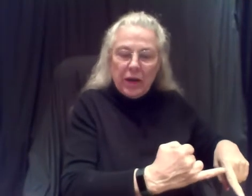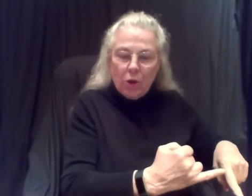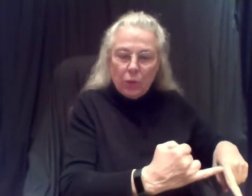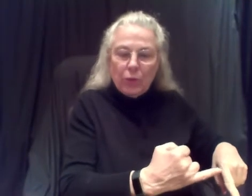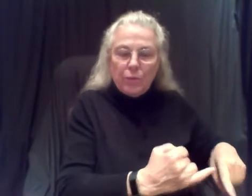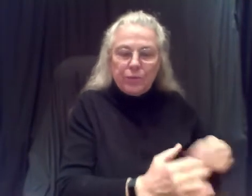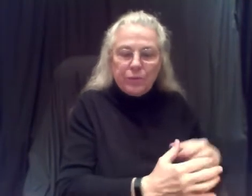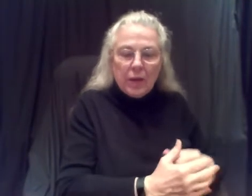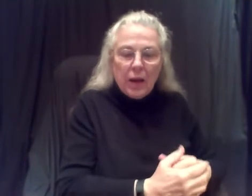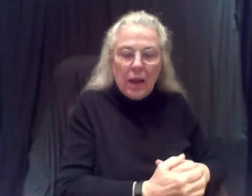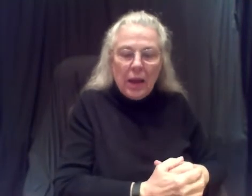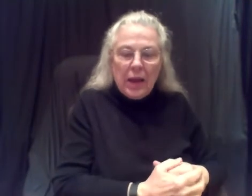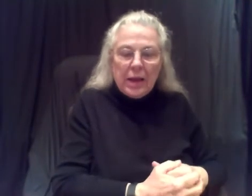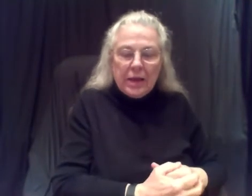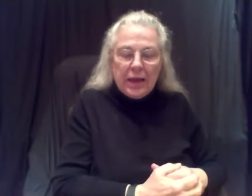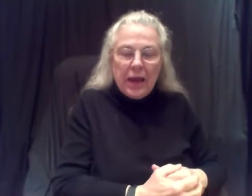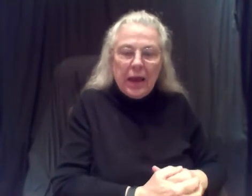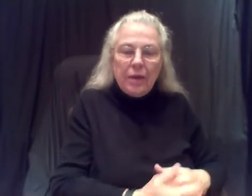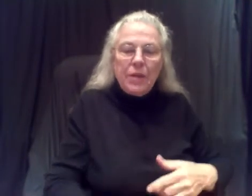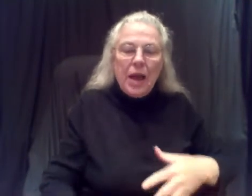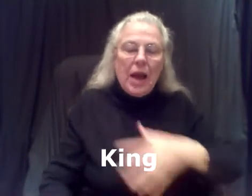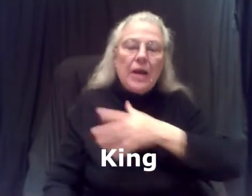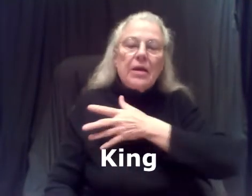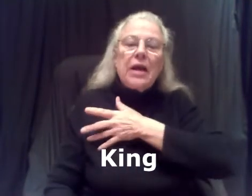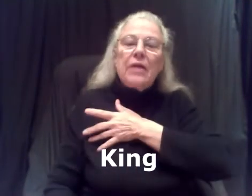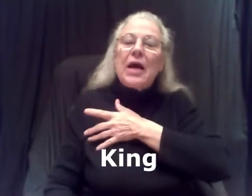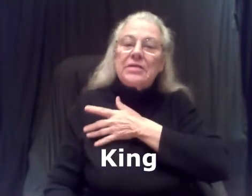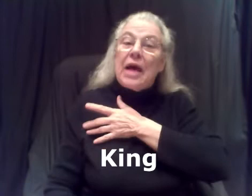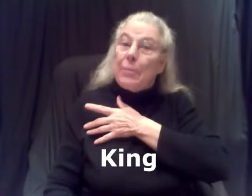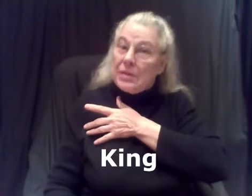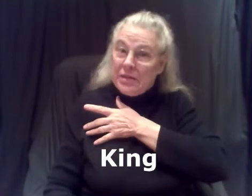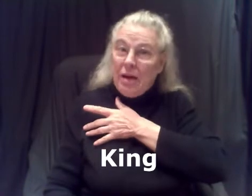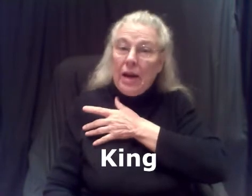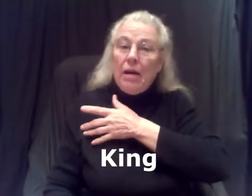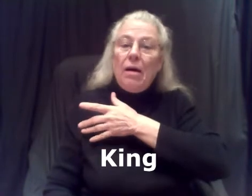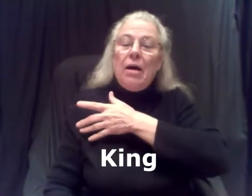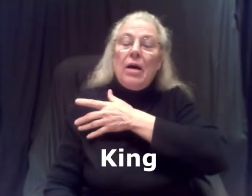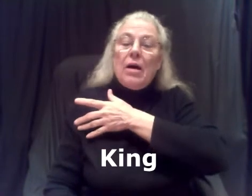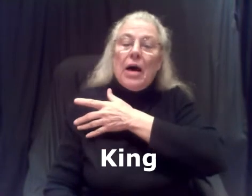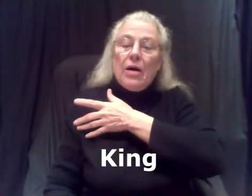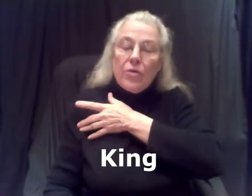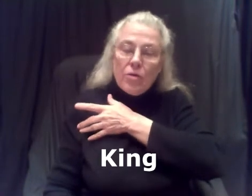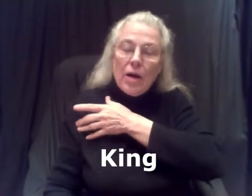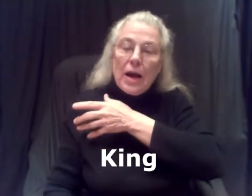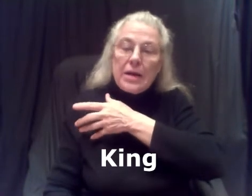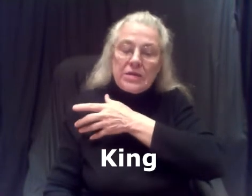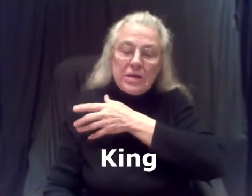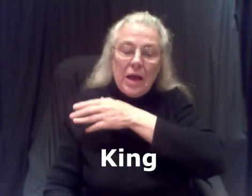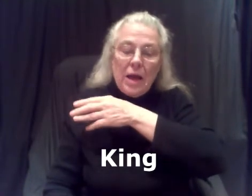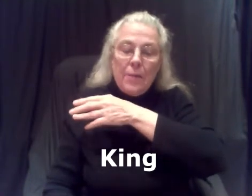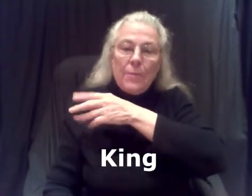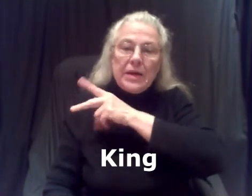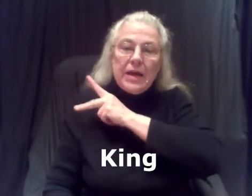you. King, and again, that's that Messiah, the Christ, but